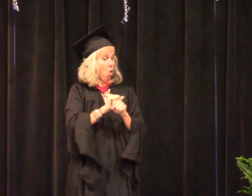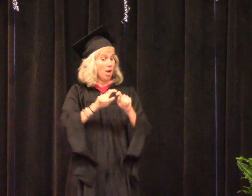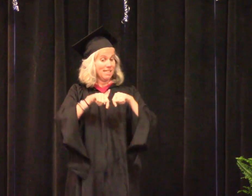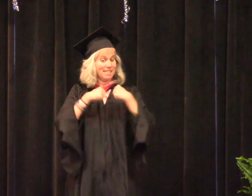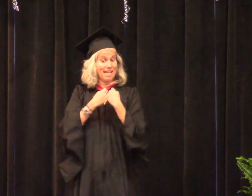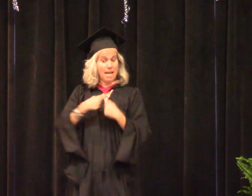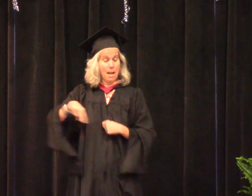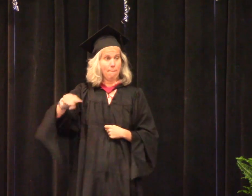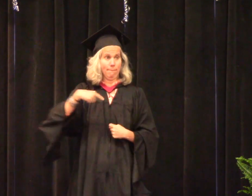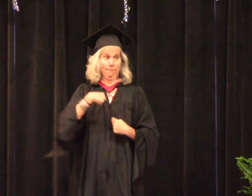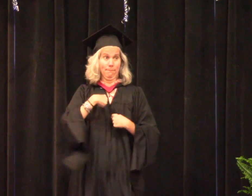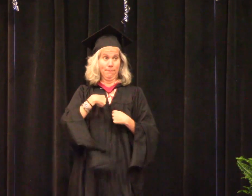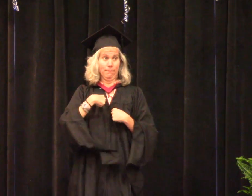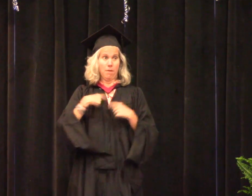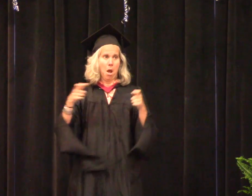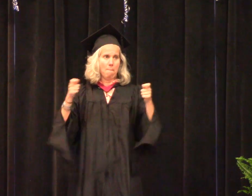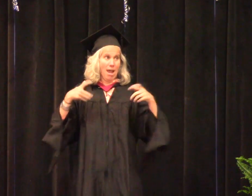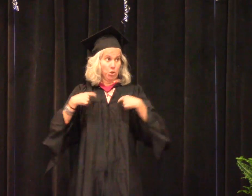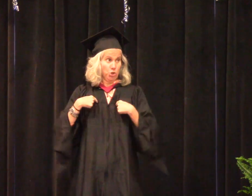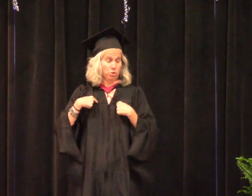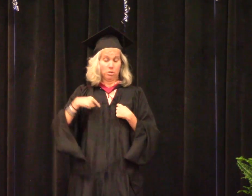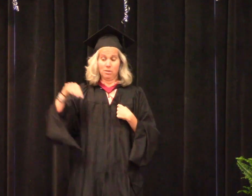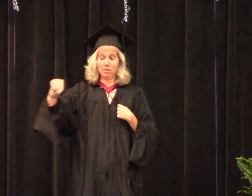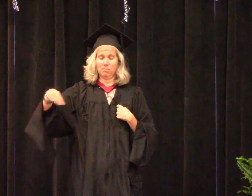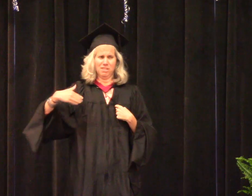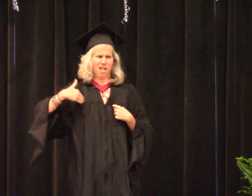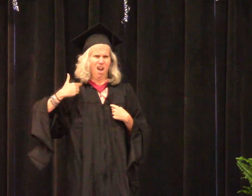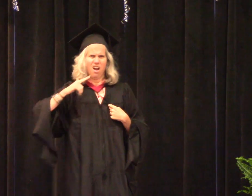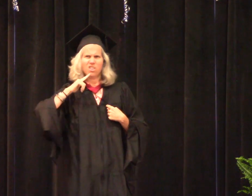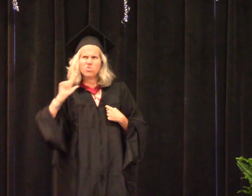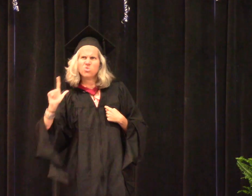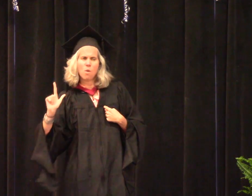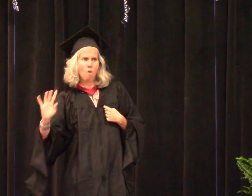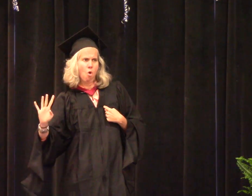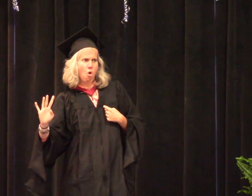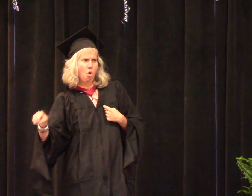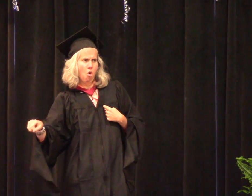And your competency is figuring out what that contribution will be.